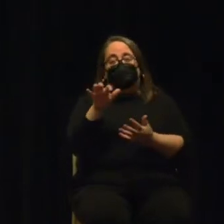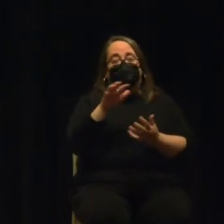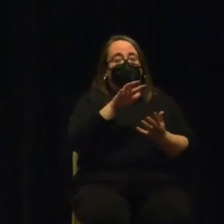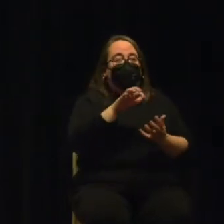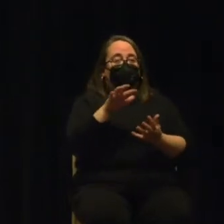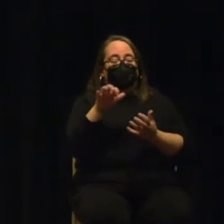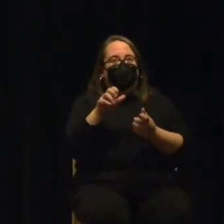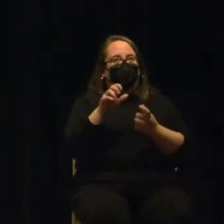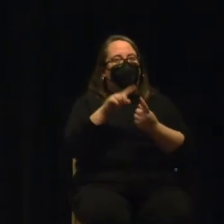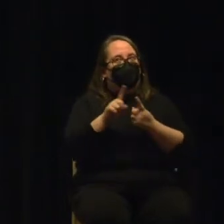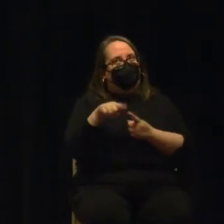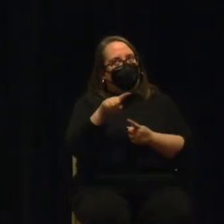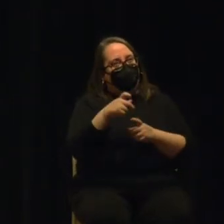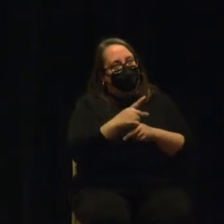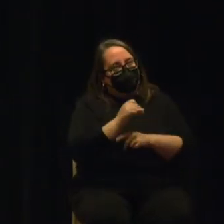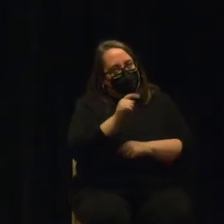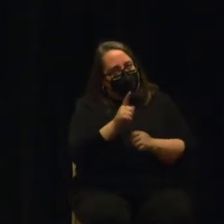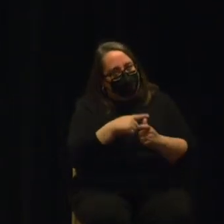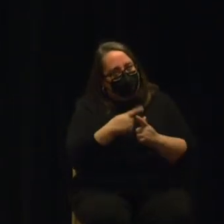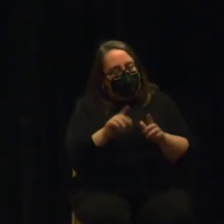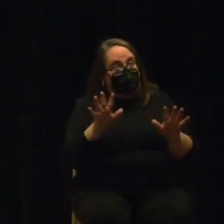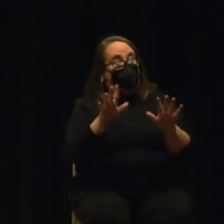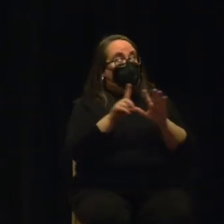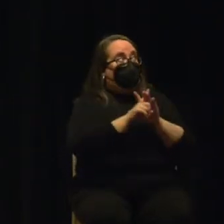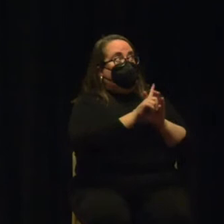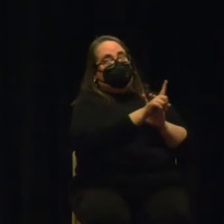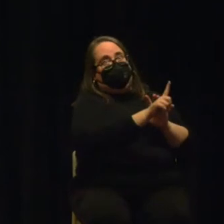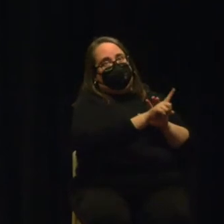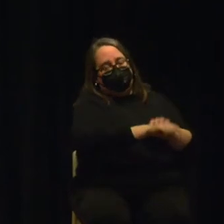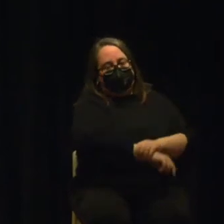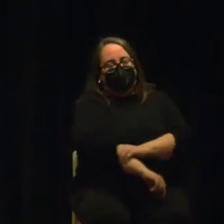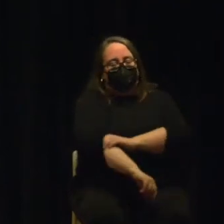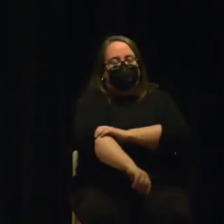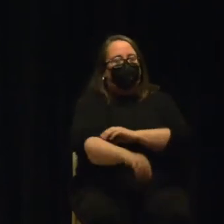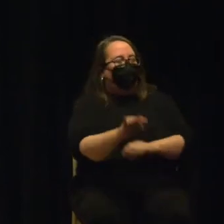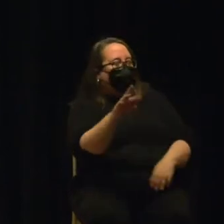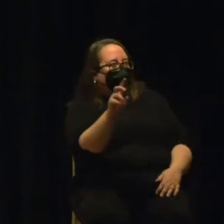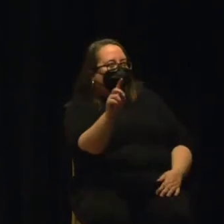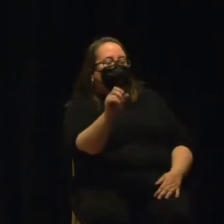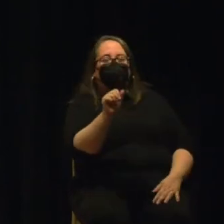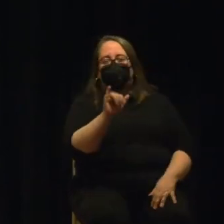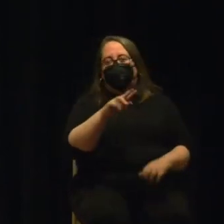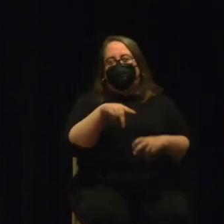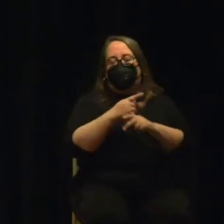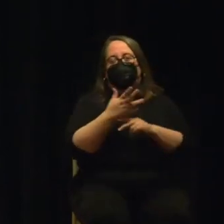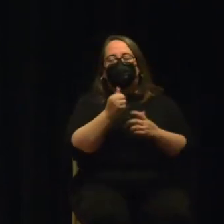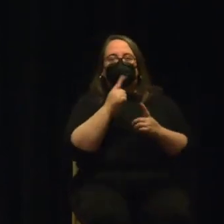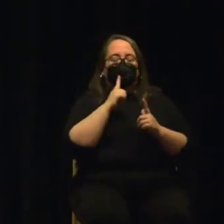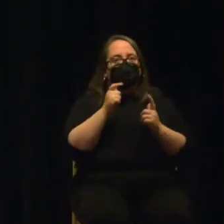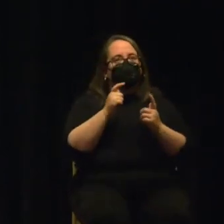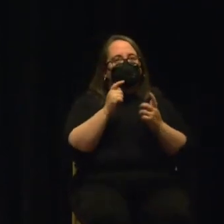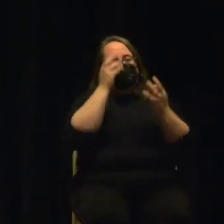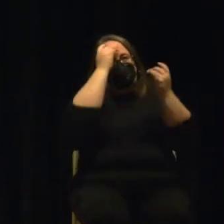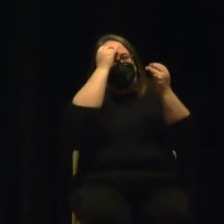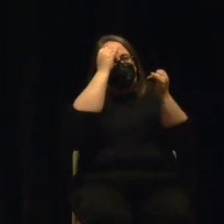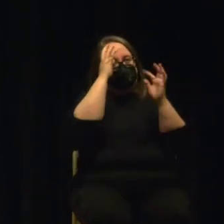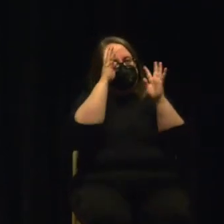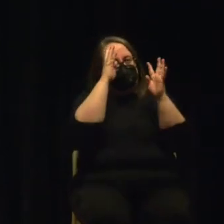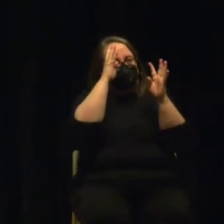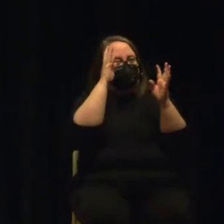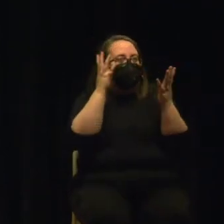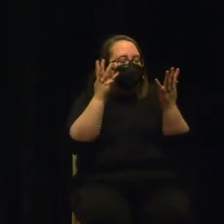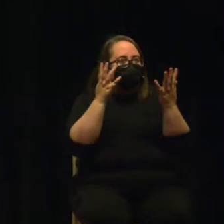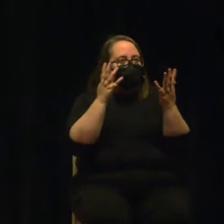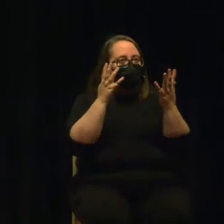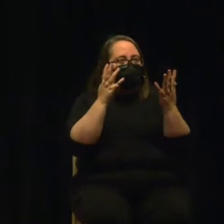they figured it out and ran him out of Mexico. So there were all these little things like that, you know, I mean, sort of episodic things.